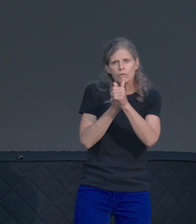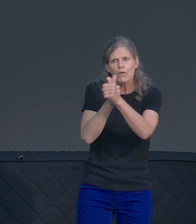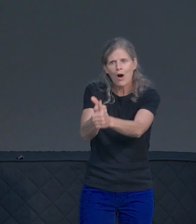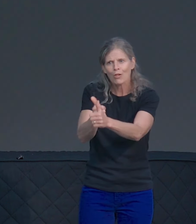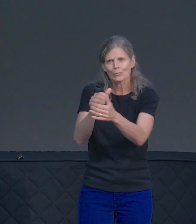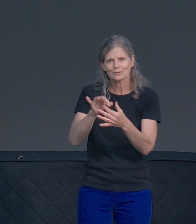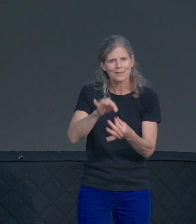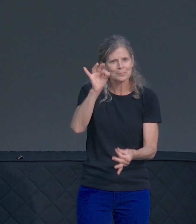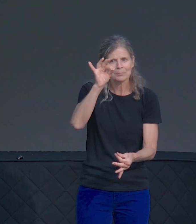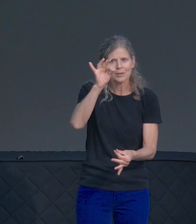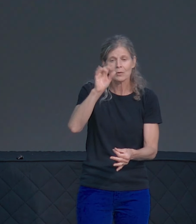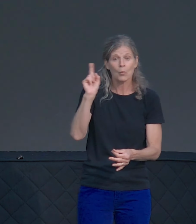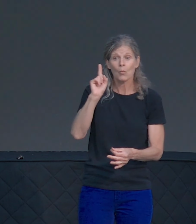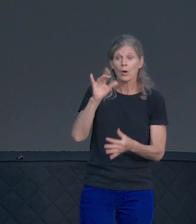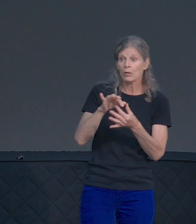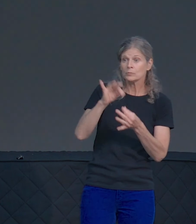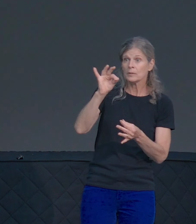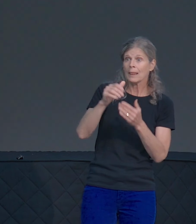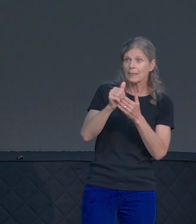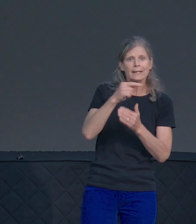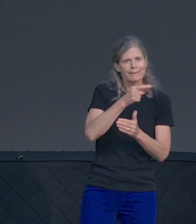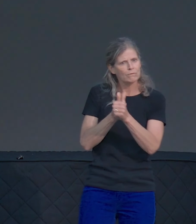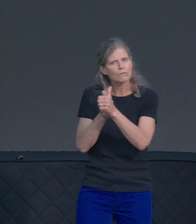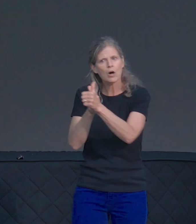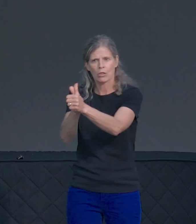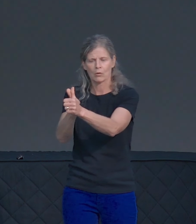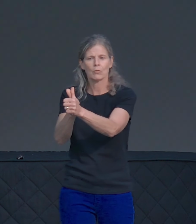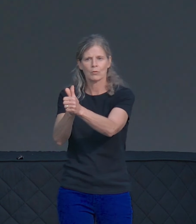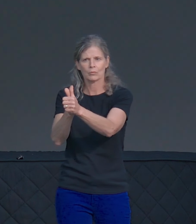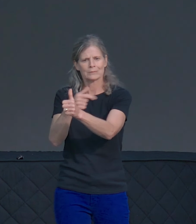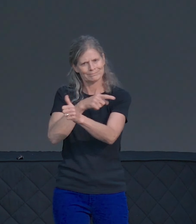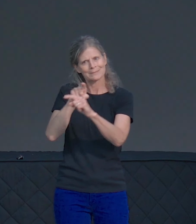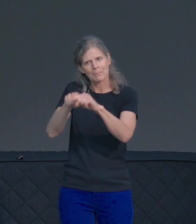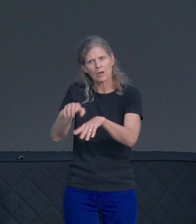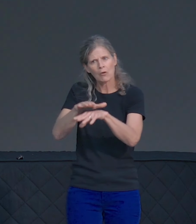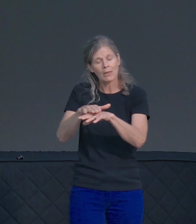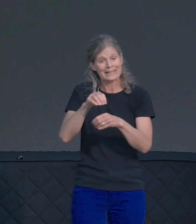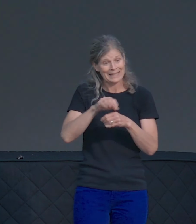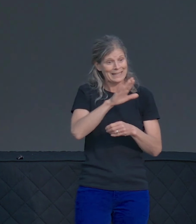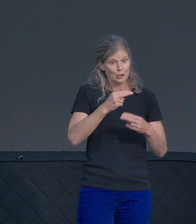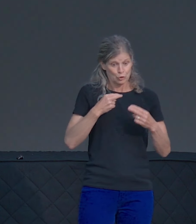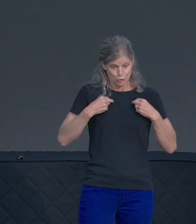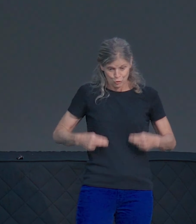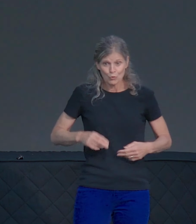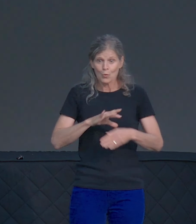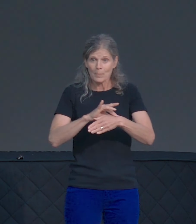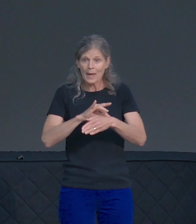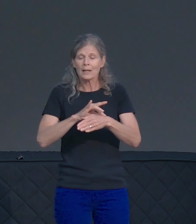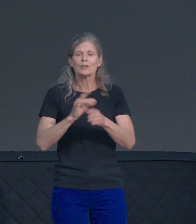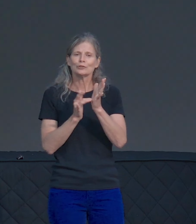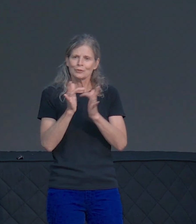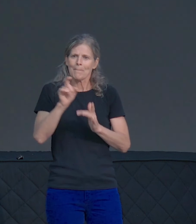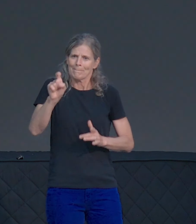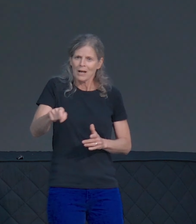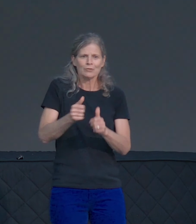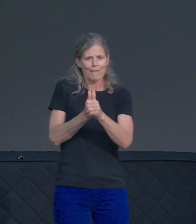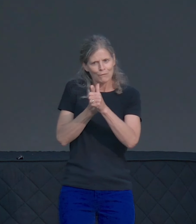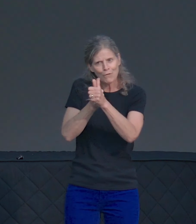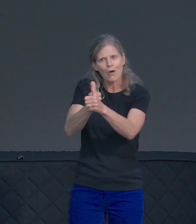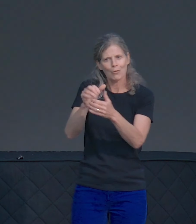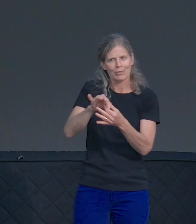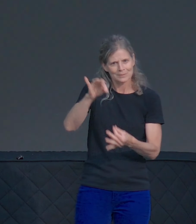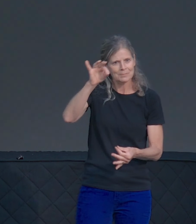Spirit wherever the Spirit will lead him. In his humanity, Jesus must follow the